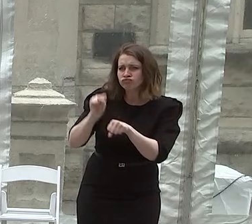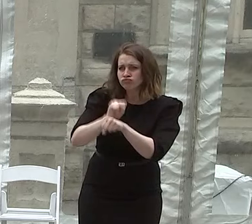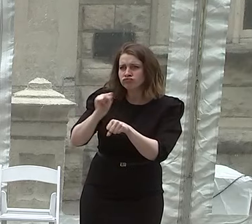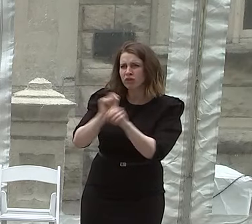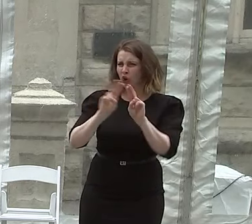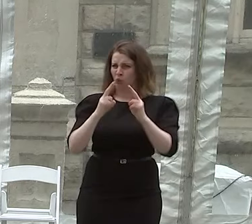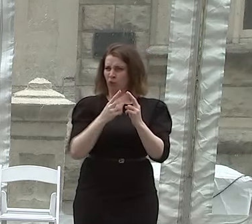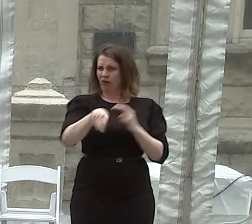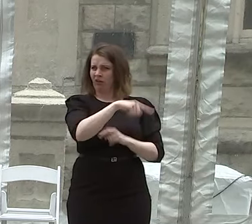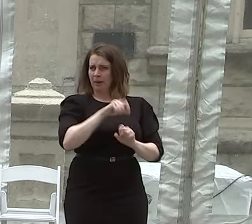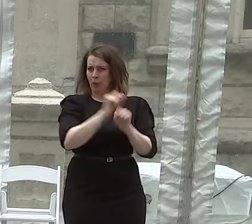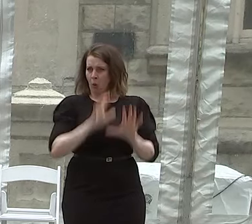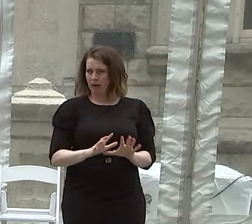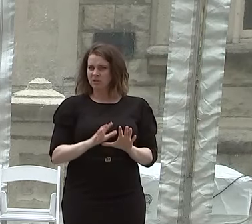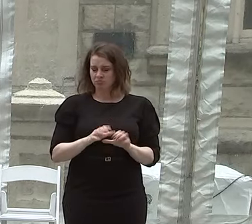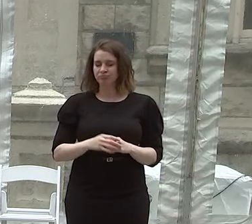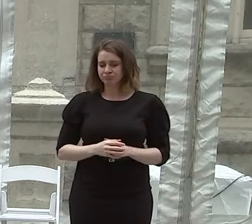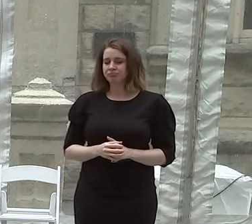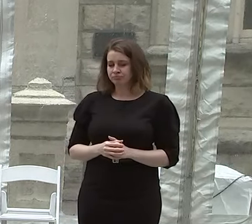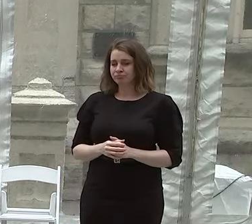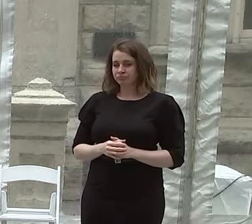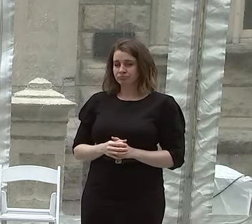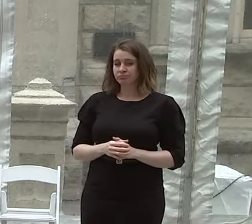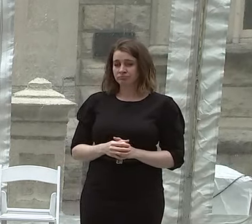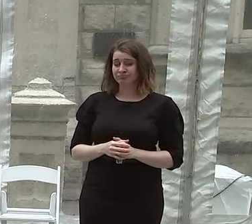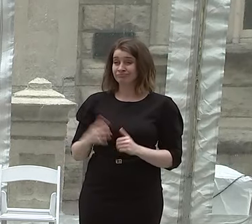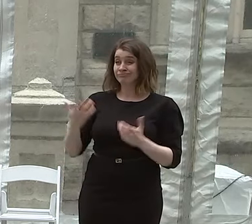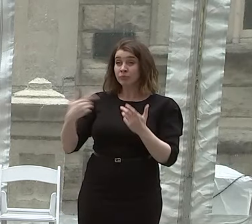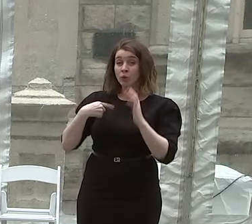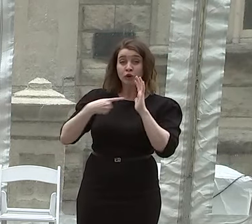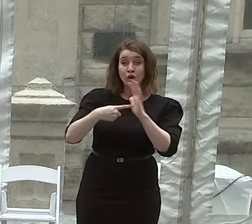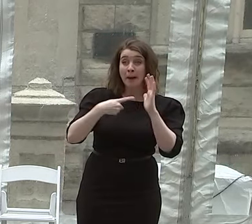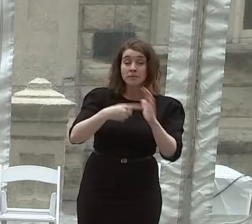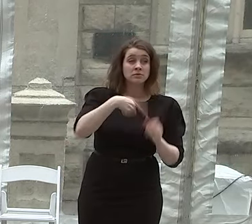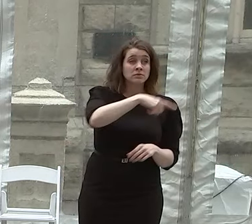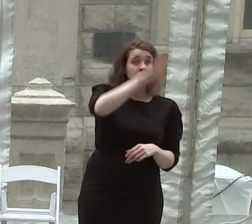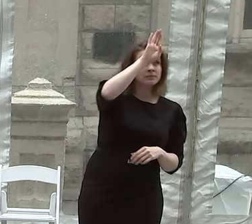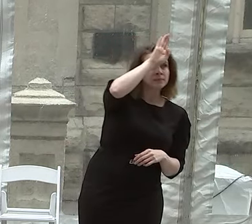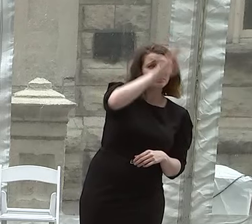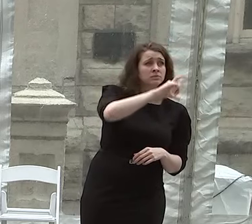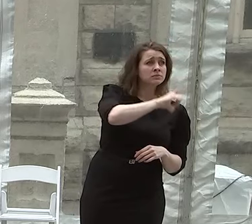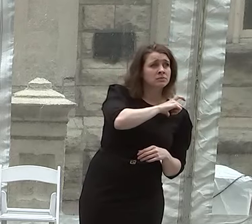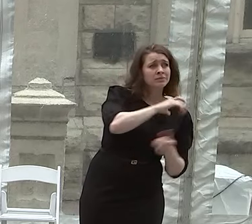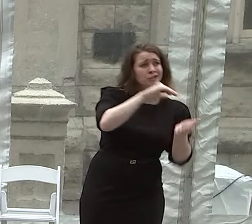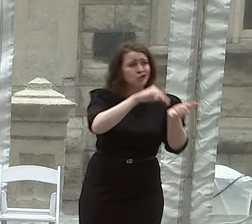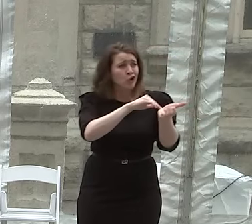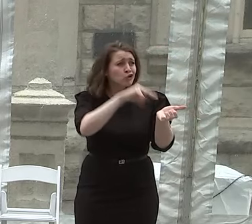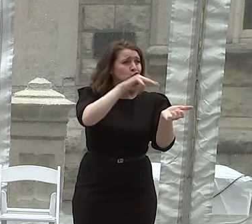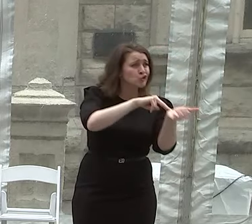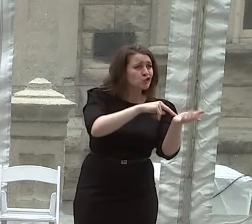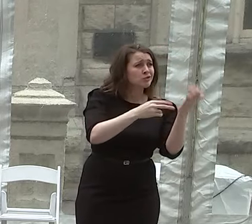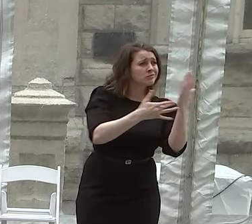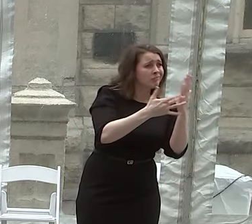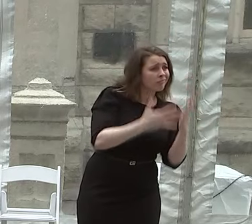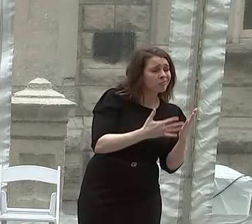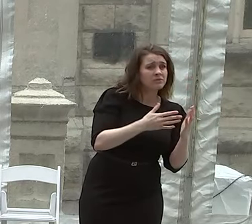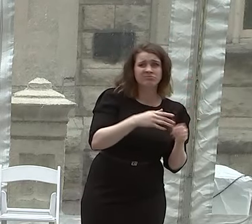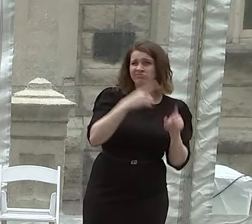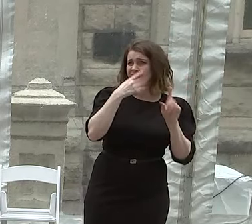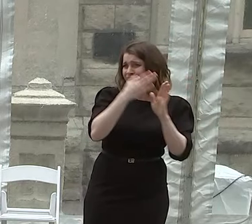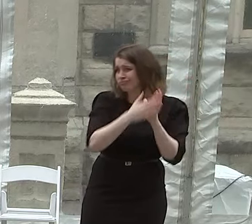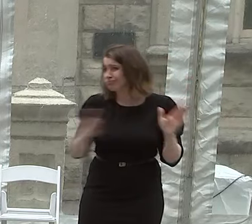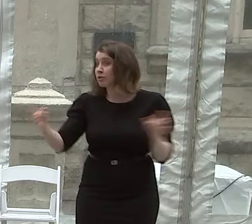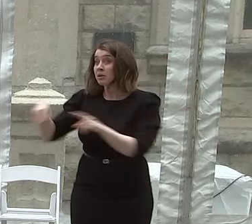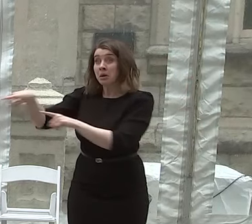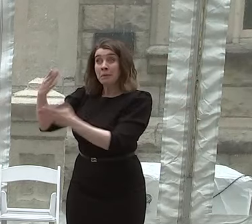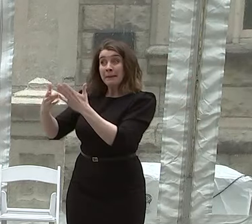County. Our affiliates represent everyone from frontline workers saving lives in hospitals to the essential workers staffing our